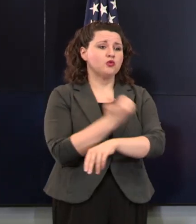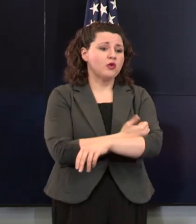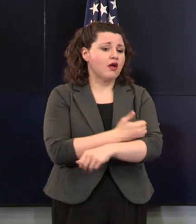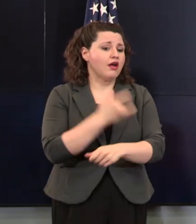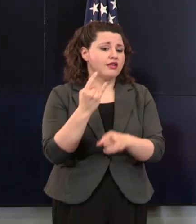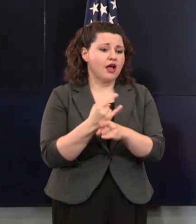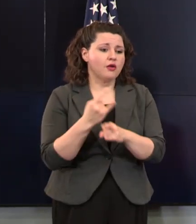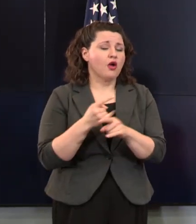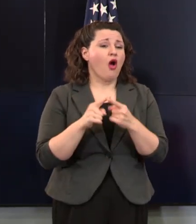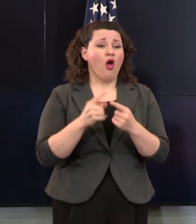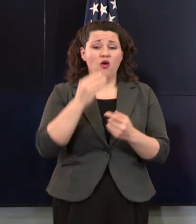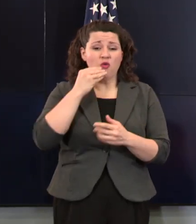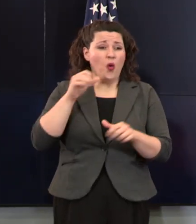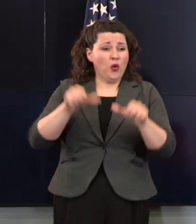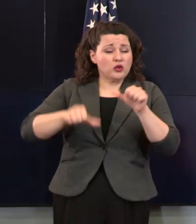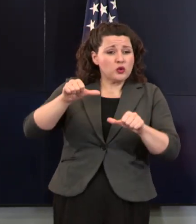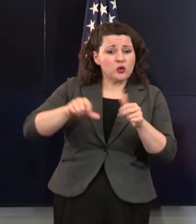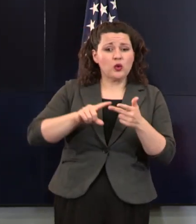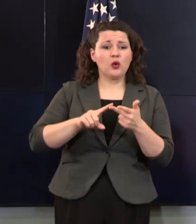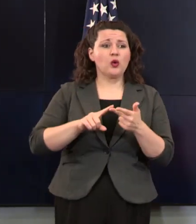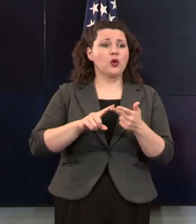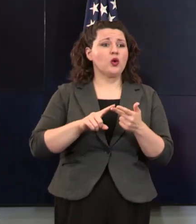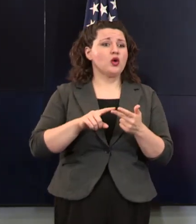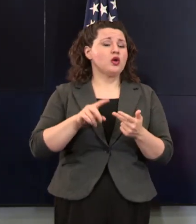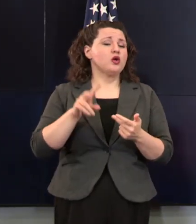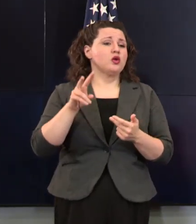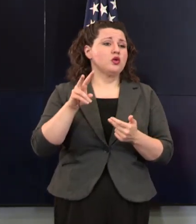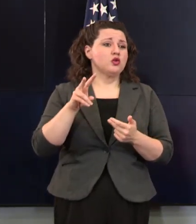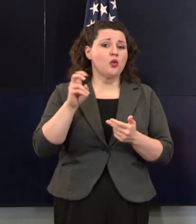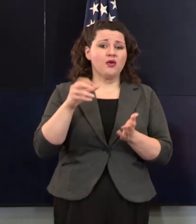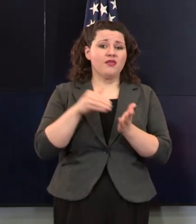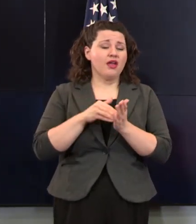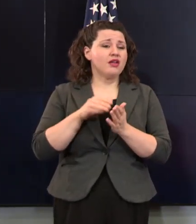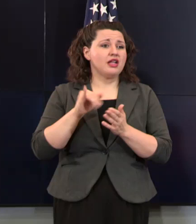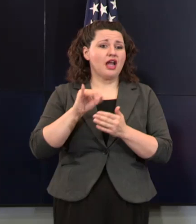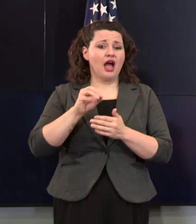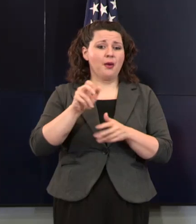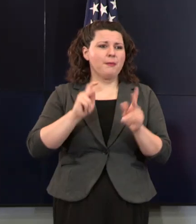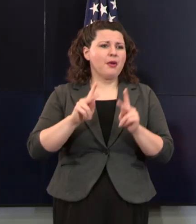had over 200,000 Iowans who are receiving unemployment claims.